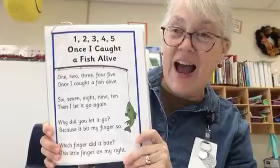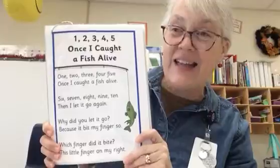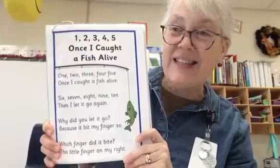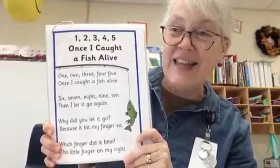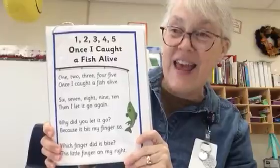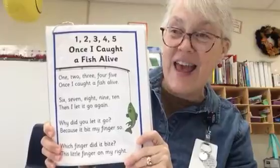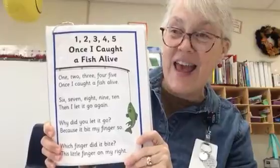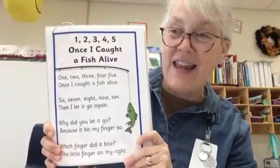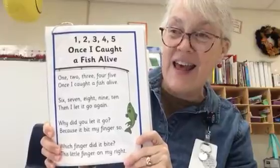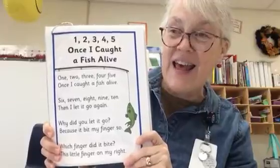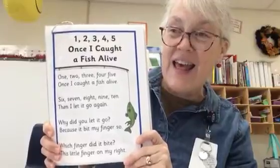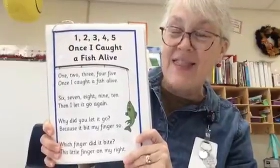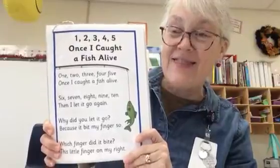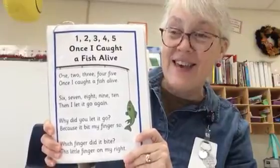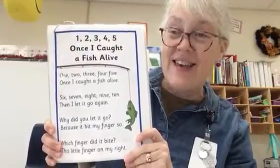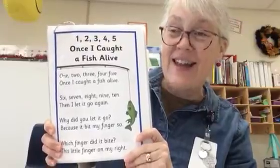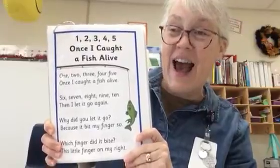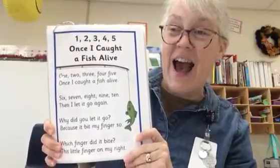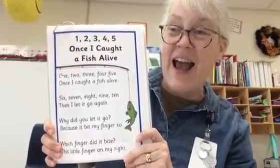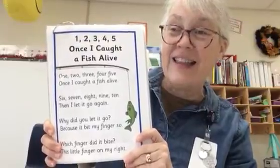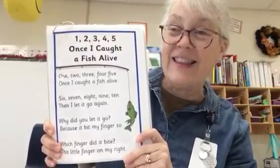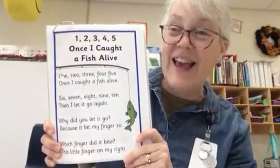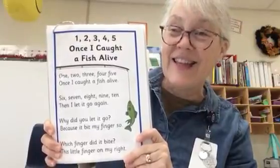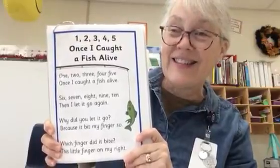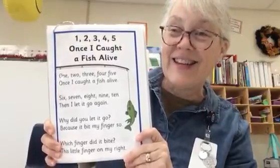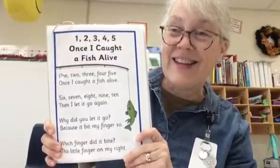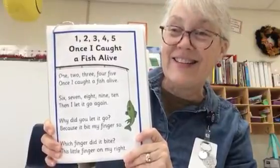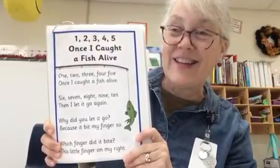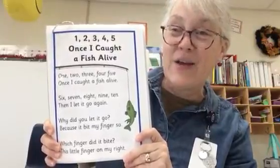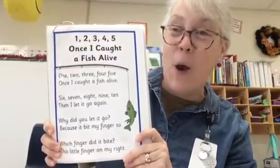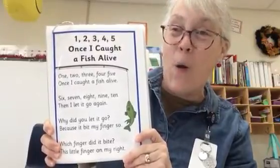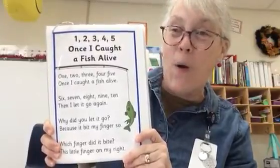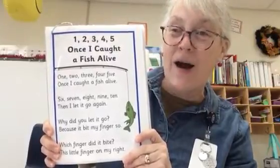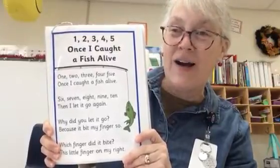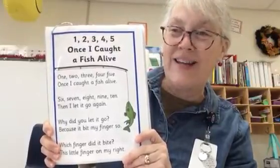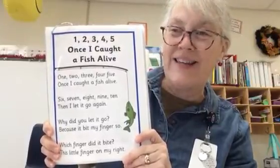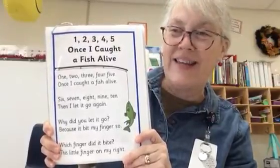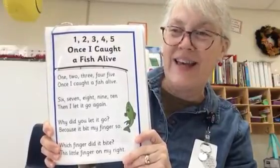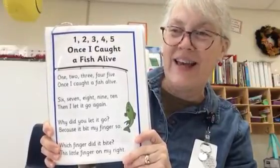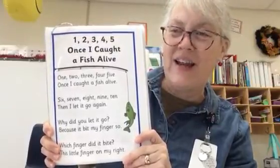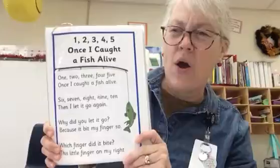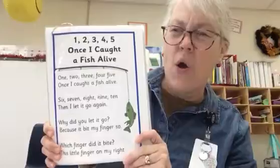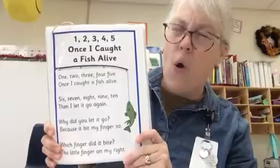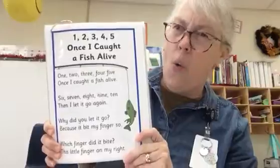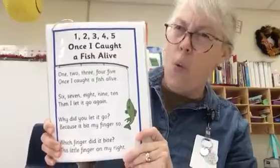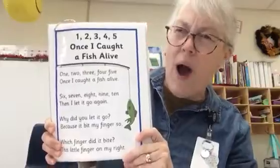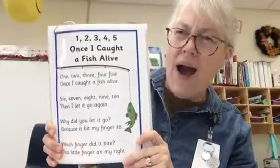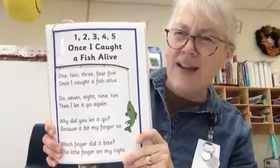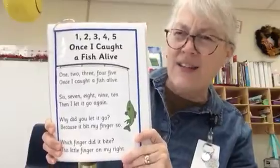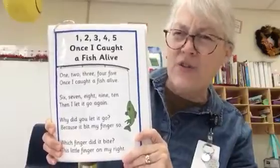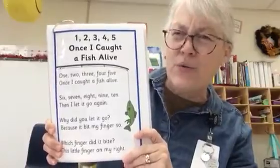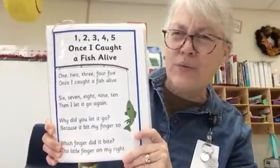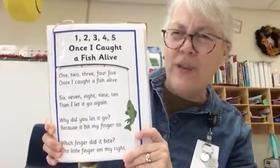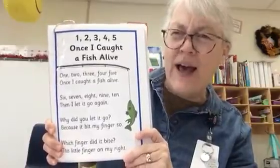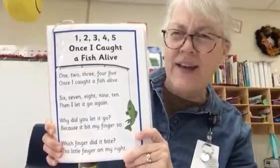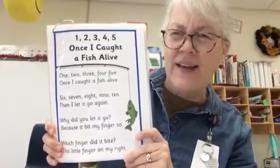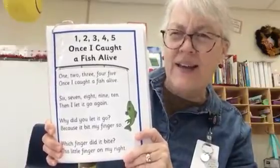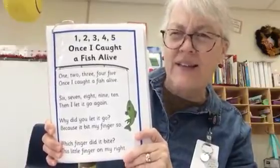nine, ten. Then I let it go again. Why did you let it